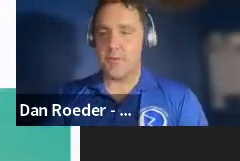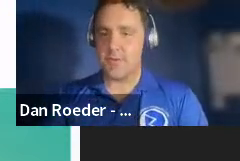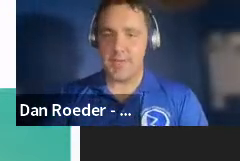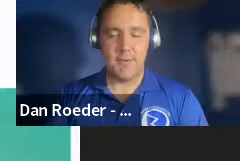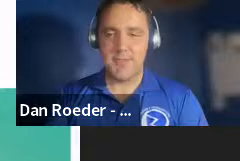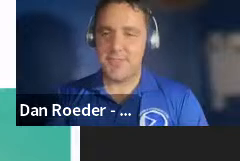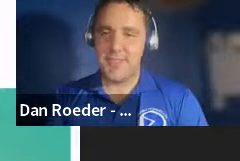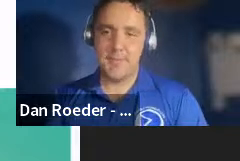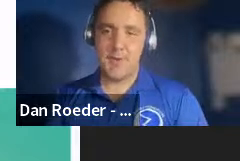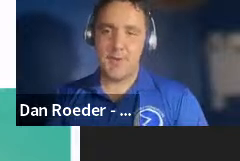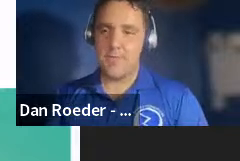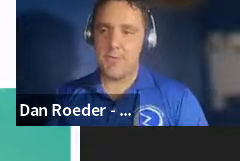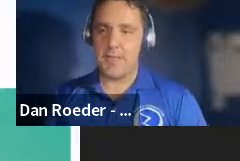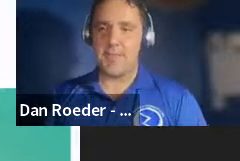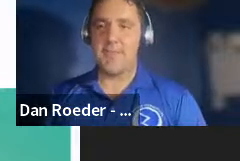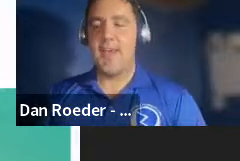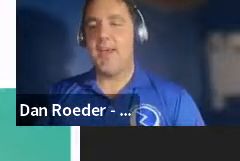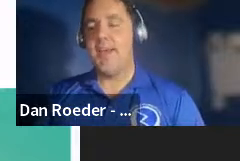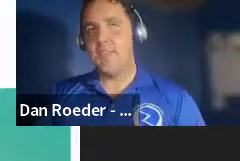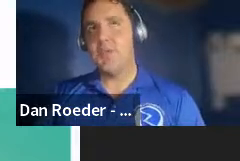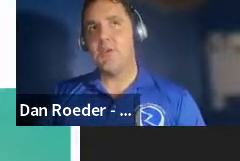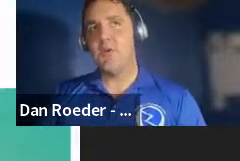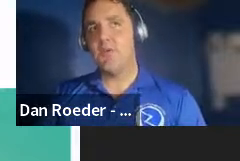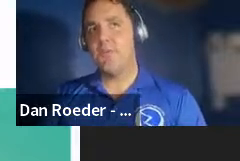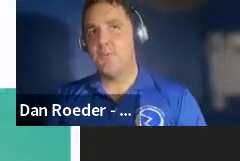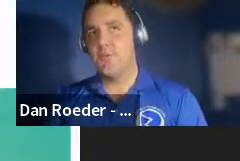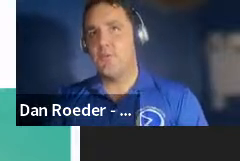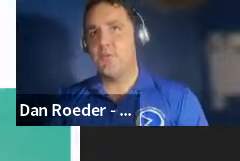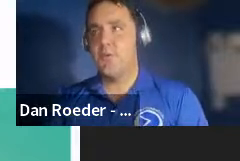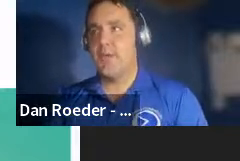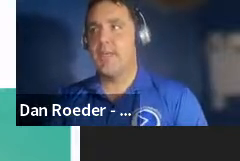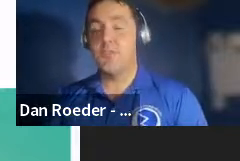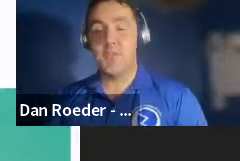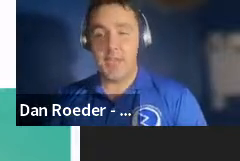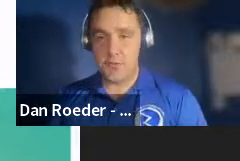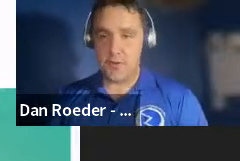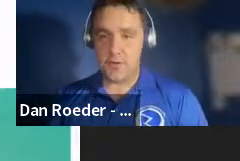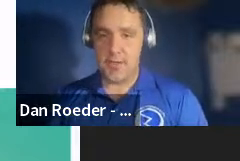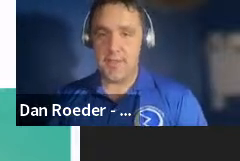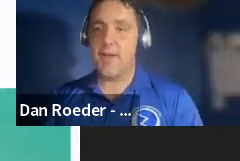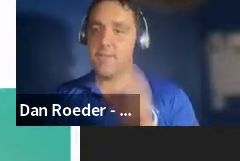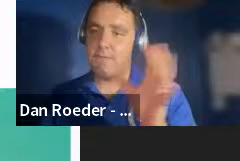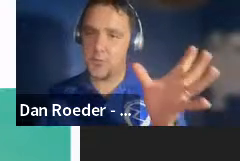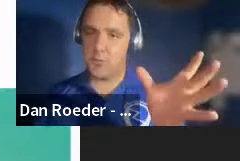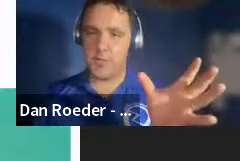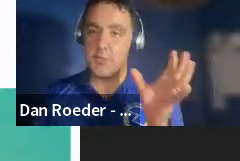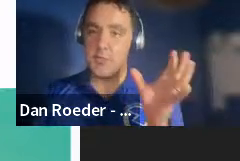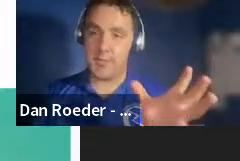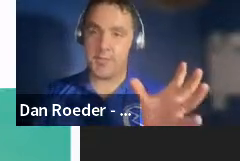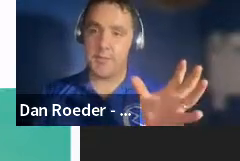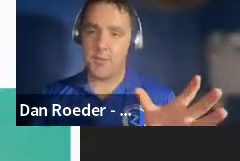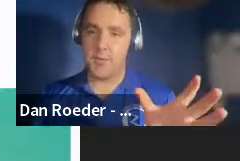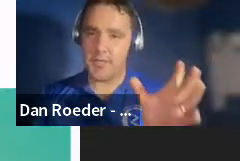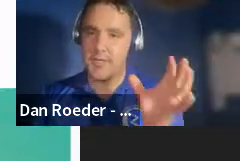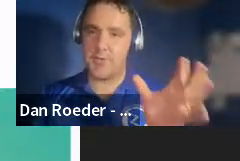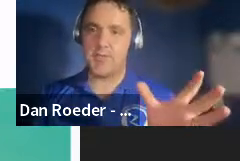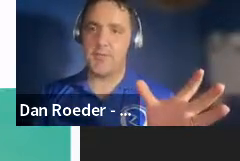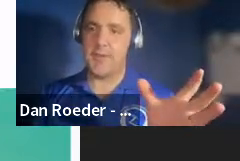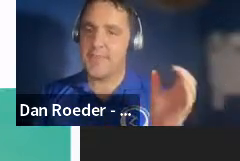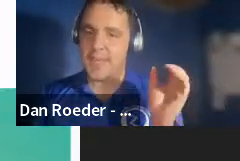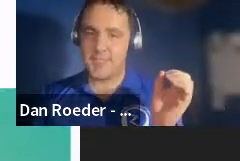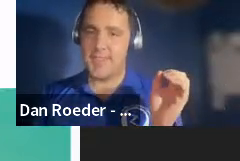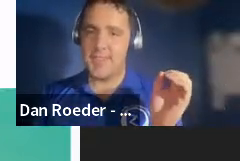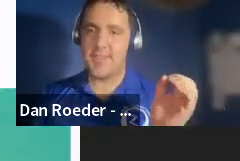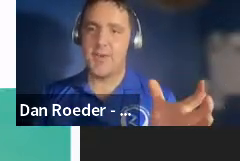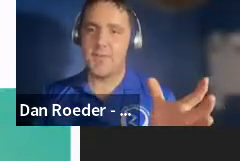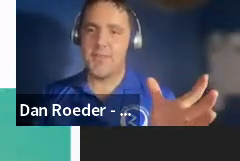Support network. I was just thinking about that phrase. And as we go through education, that first word is really important and